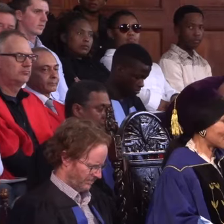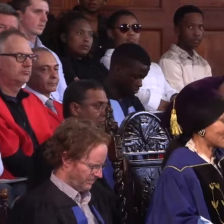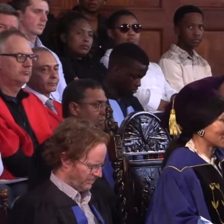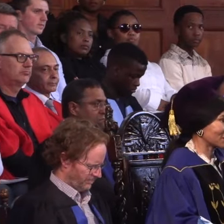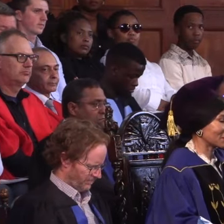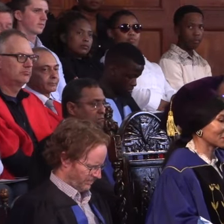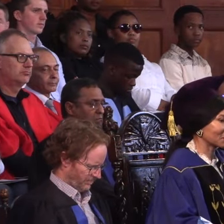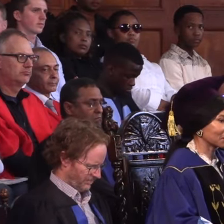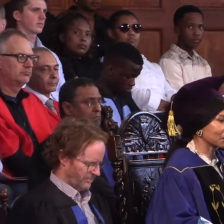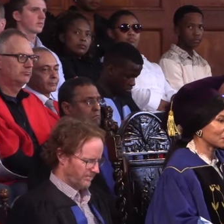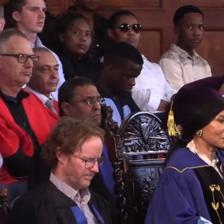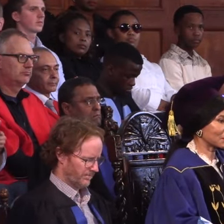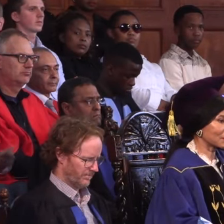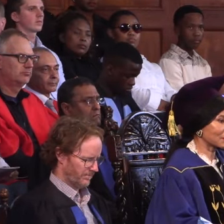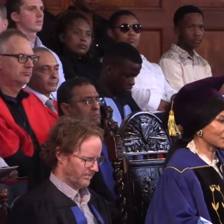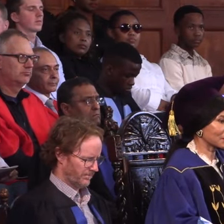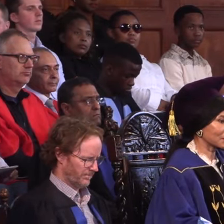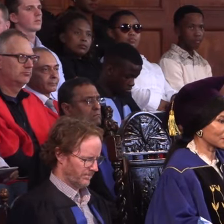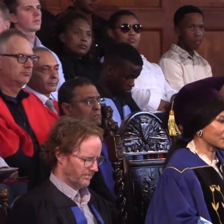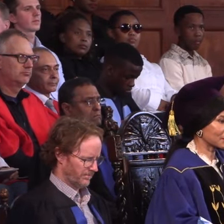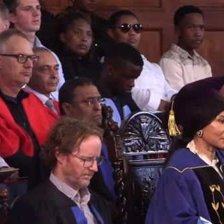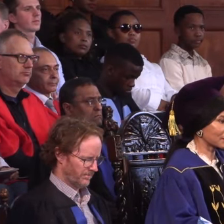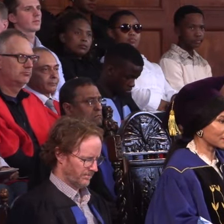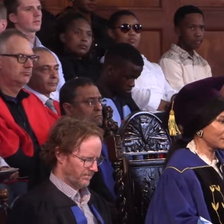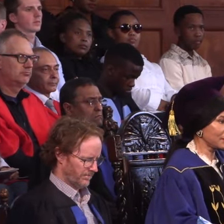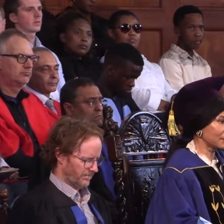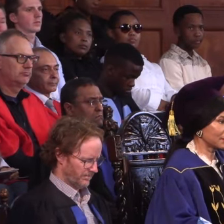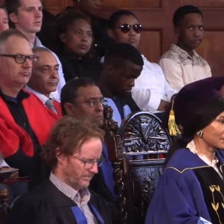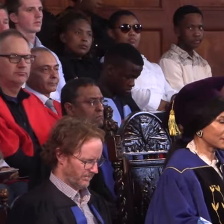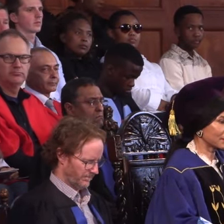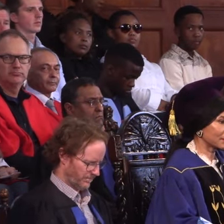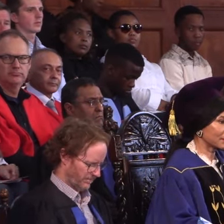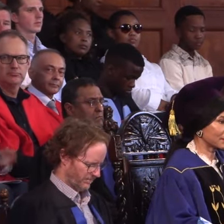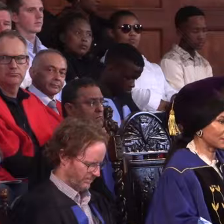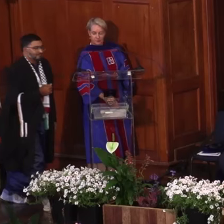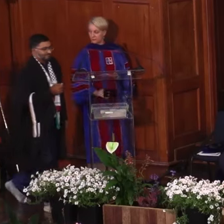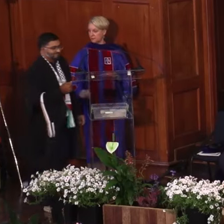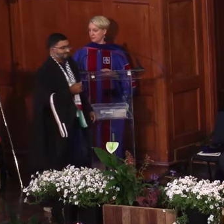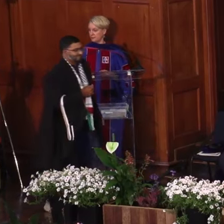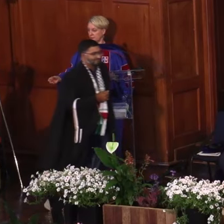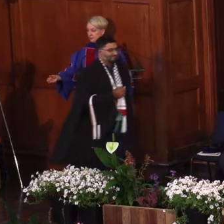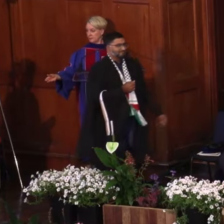For the degree of Master of Laws in Labor Law, Zahir Parker.